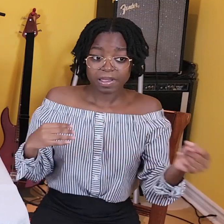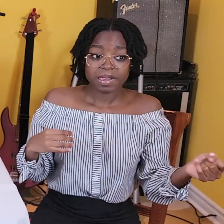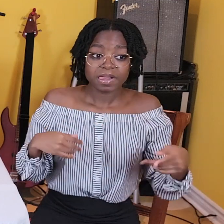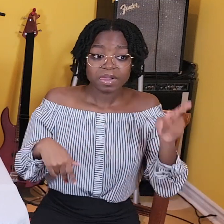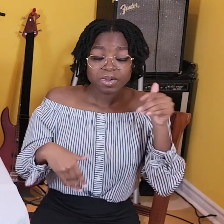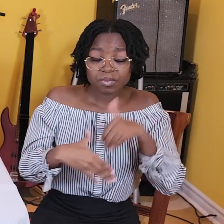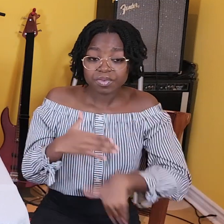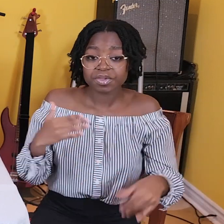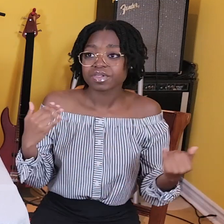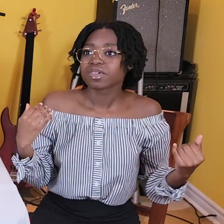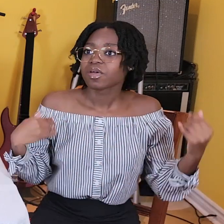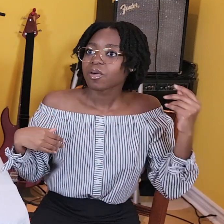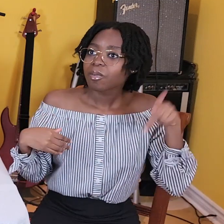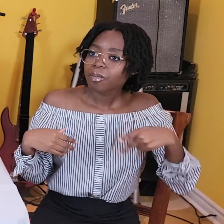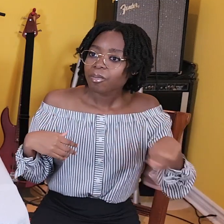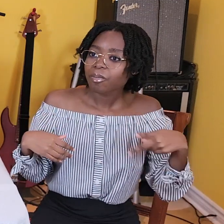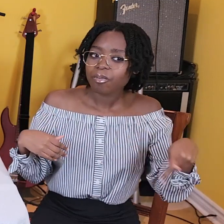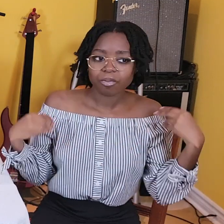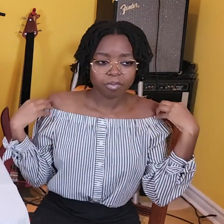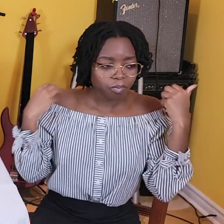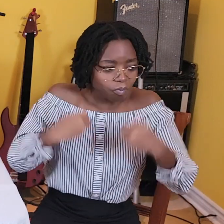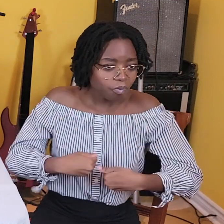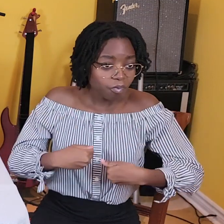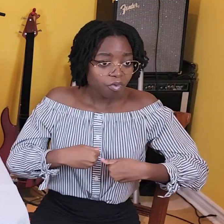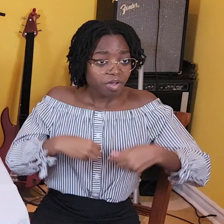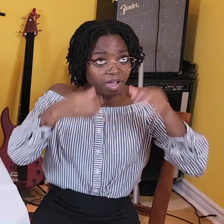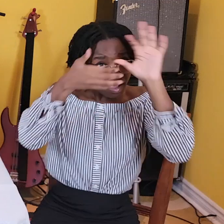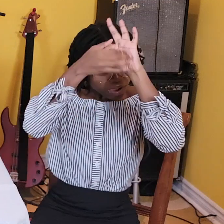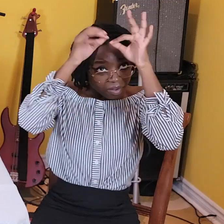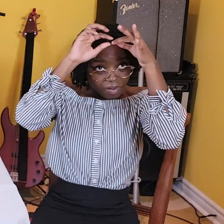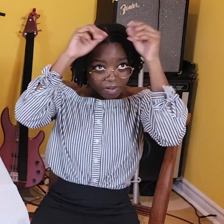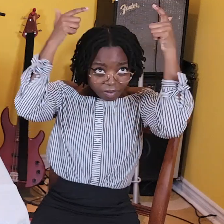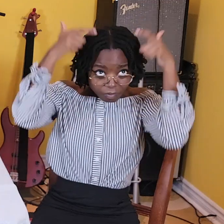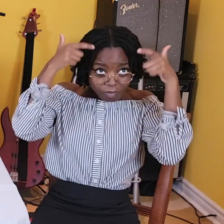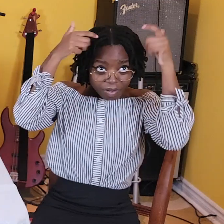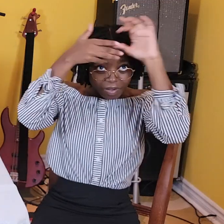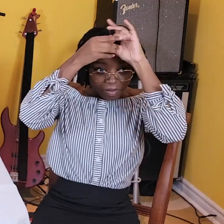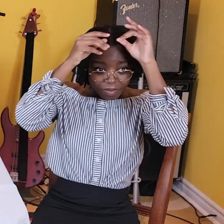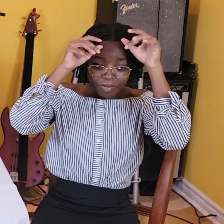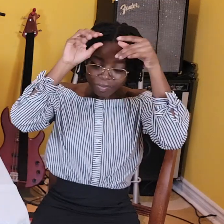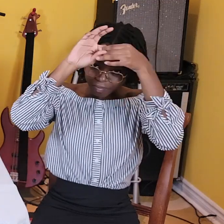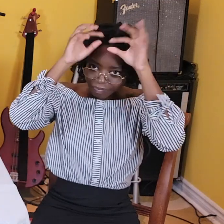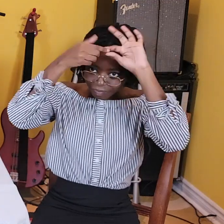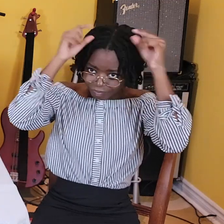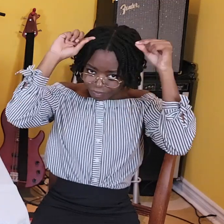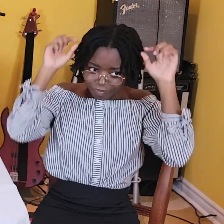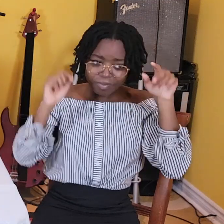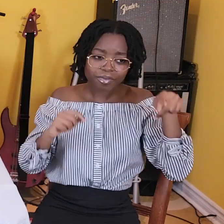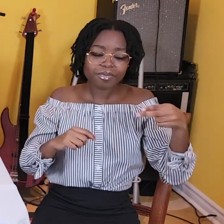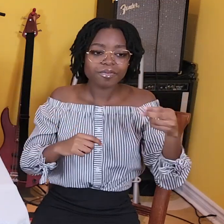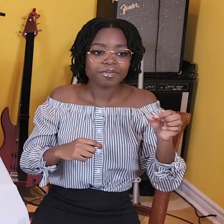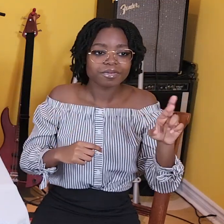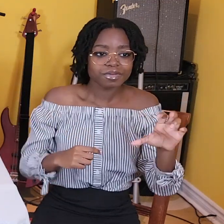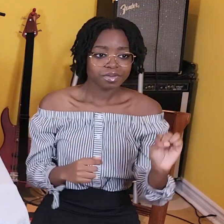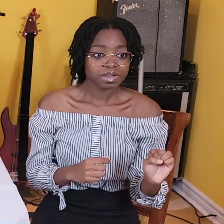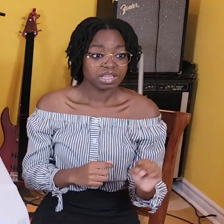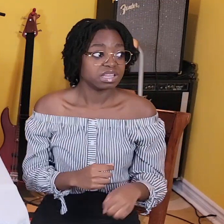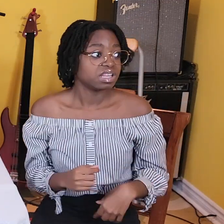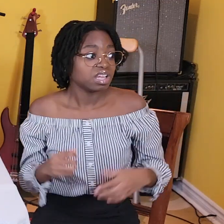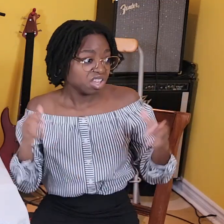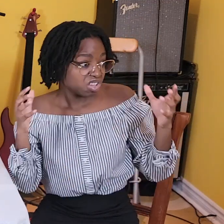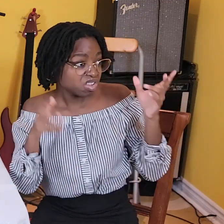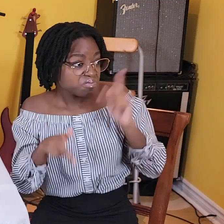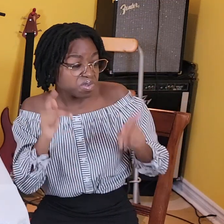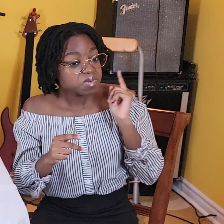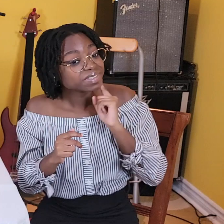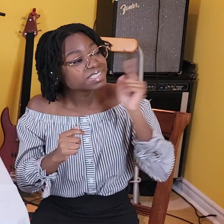them, Behold the man. Therefore, when the chief priests and officers saw him, they cried out, saying, Crucify him,